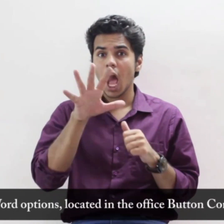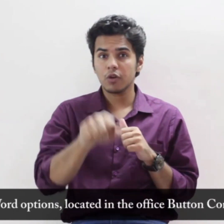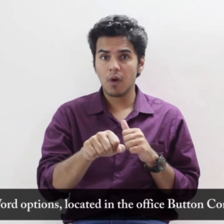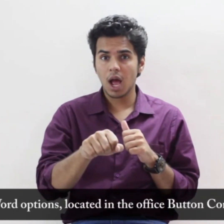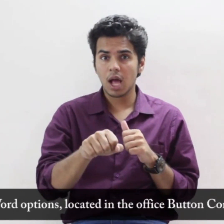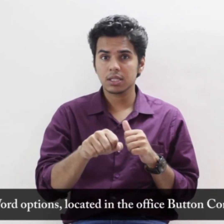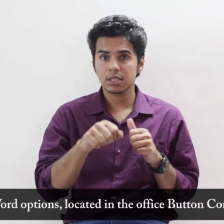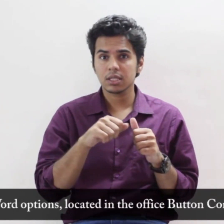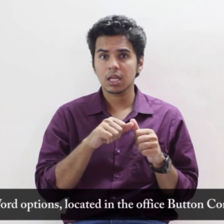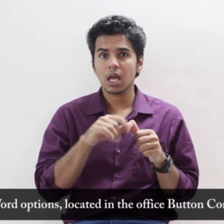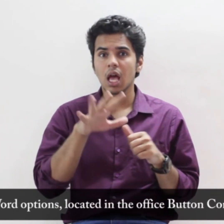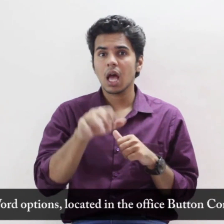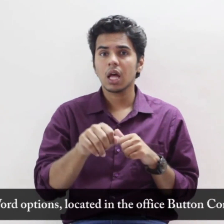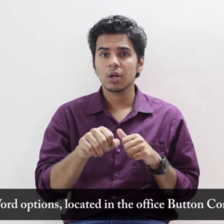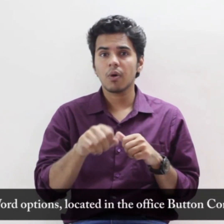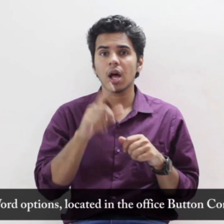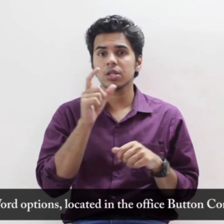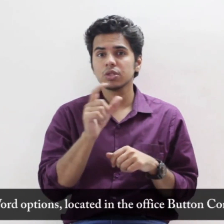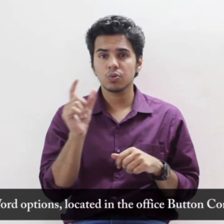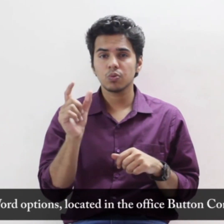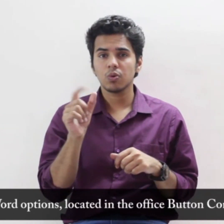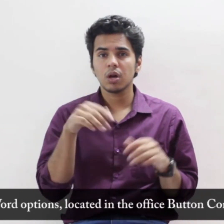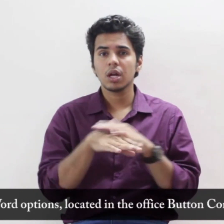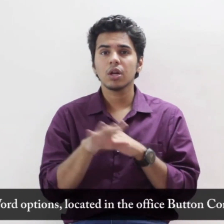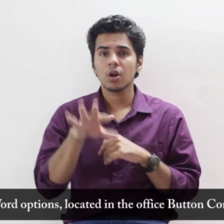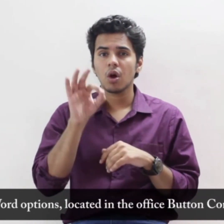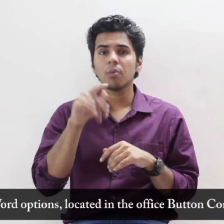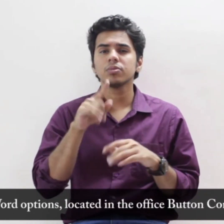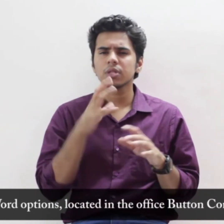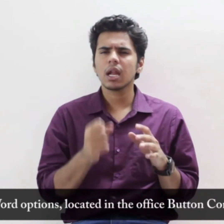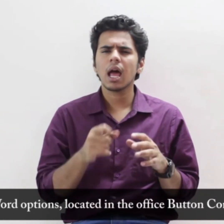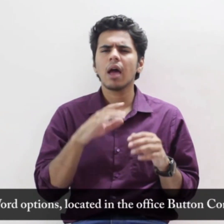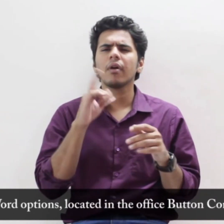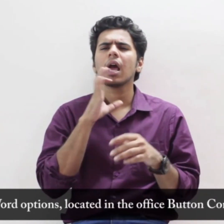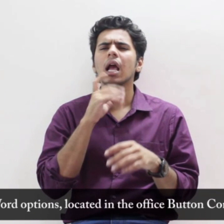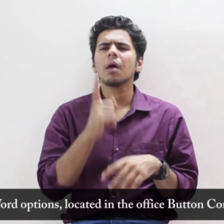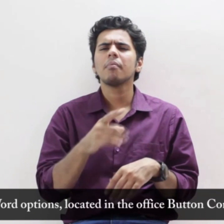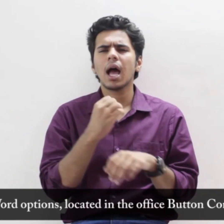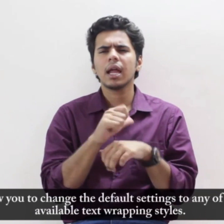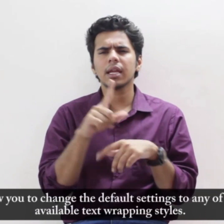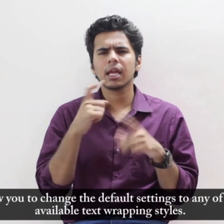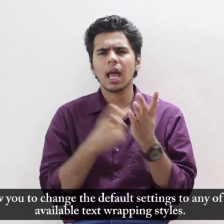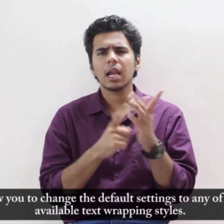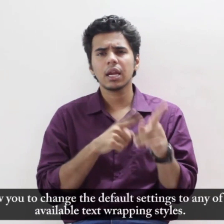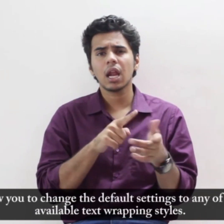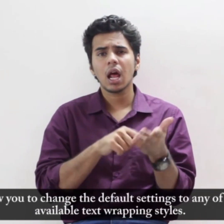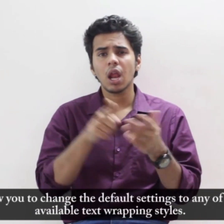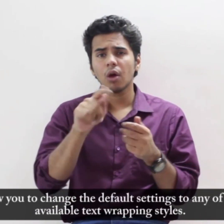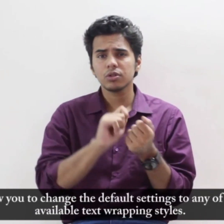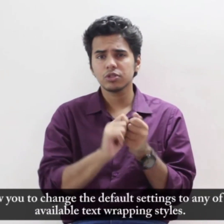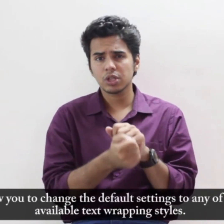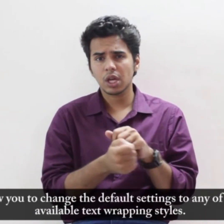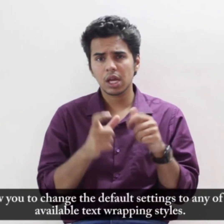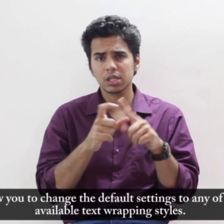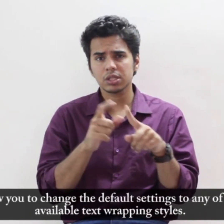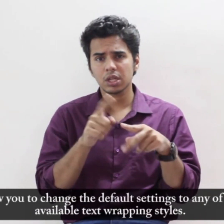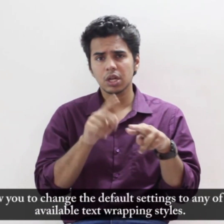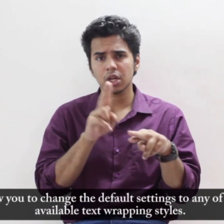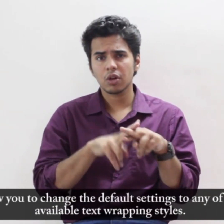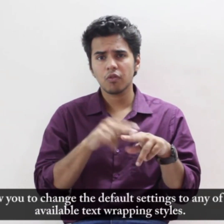The Advanced Word options located in the Office button Commands Gallery allows you to change the default setting to any